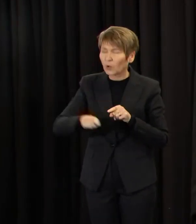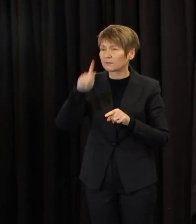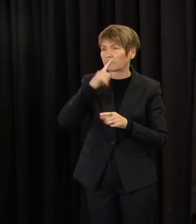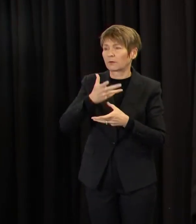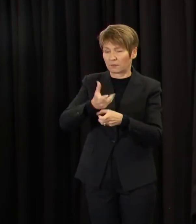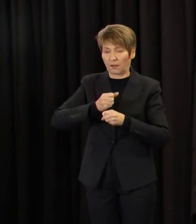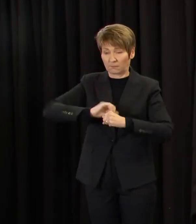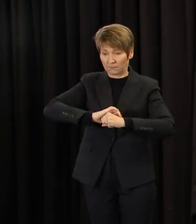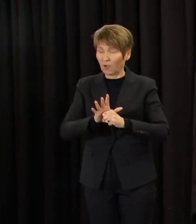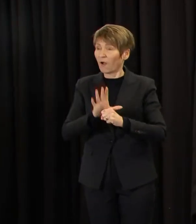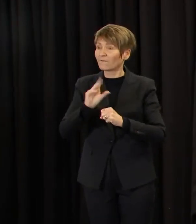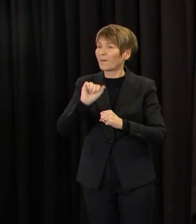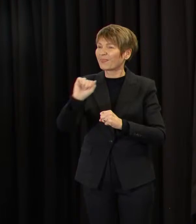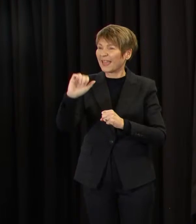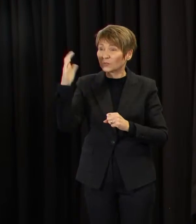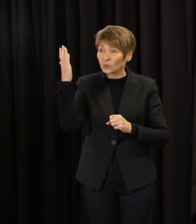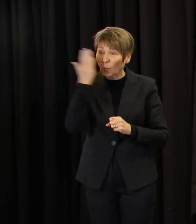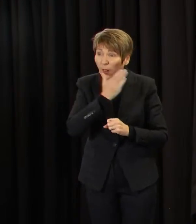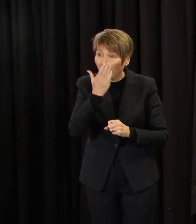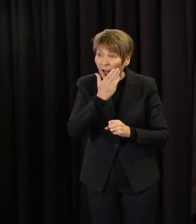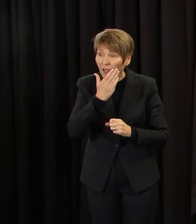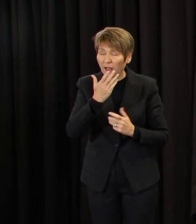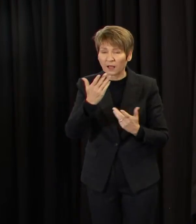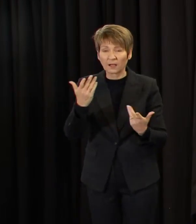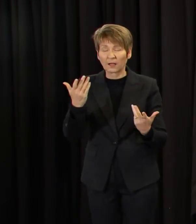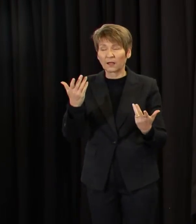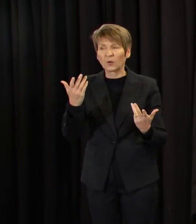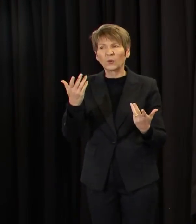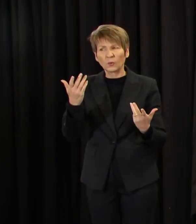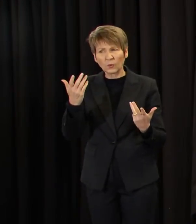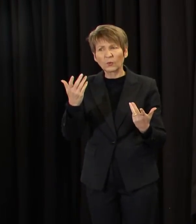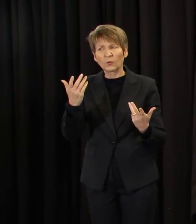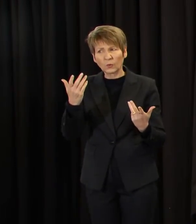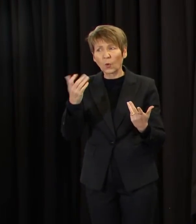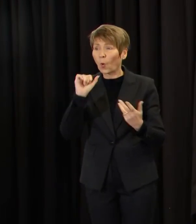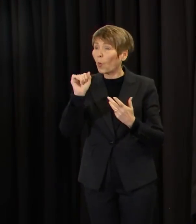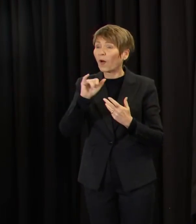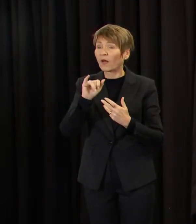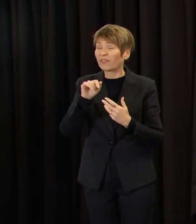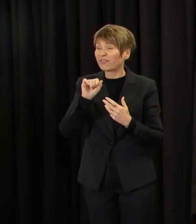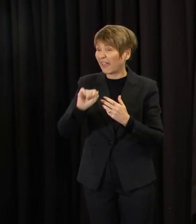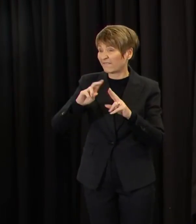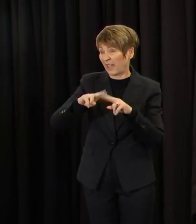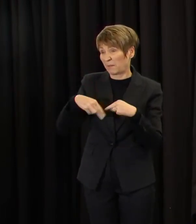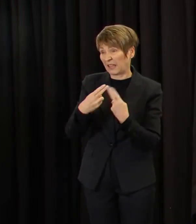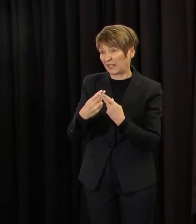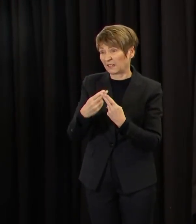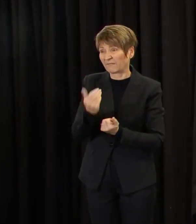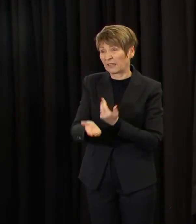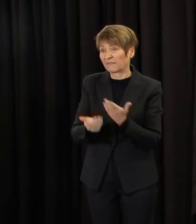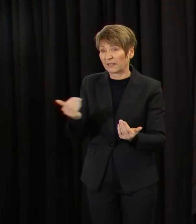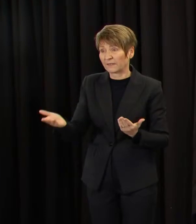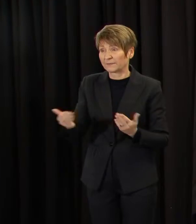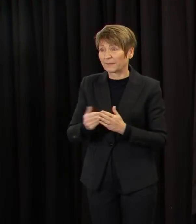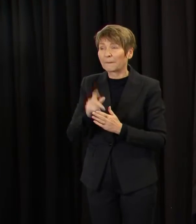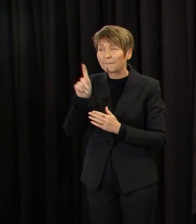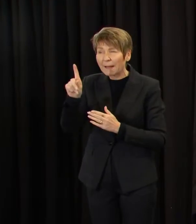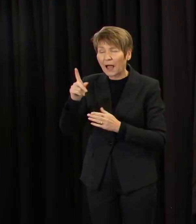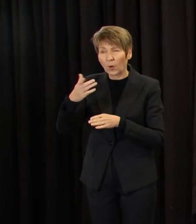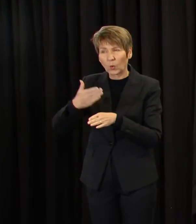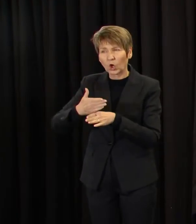households. Obviously, but I would call out, and great to have Ilch here today, workplaces are really important locations. They're really